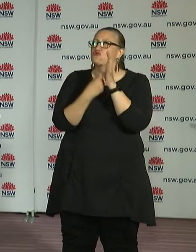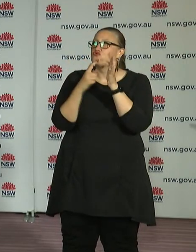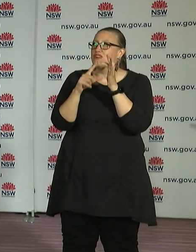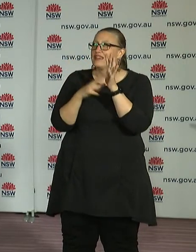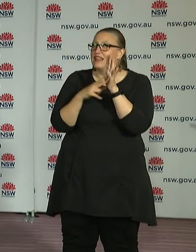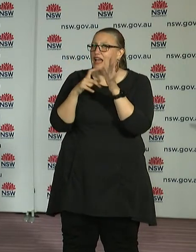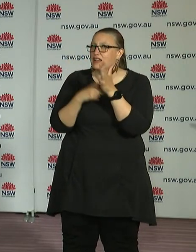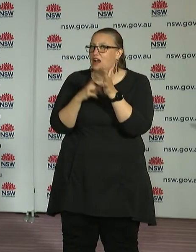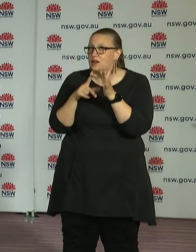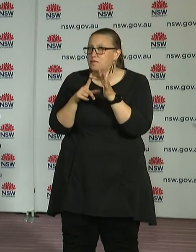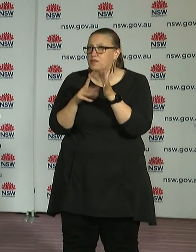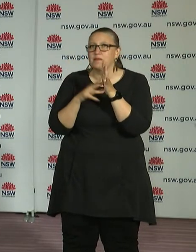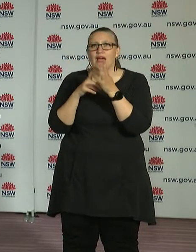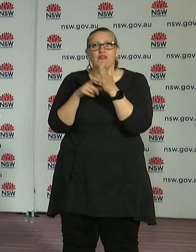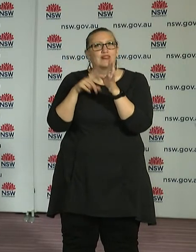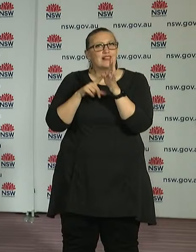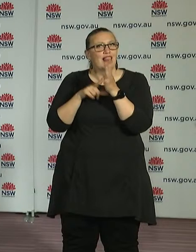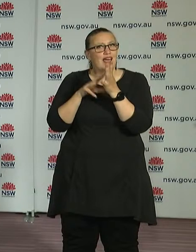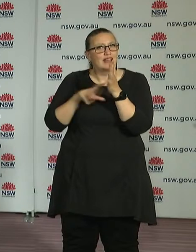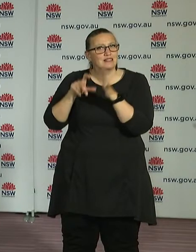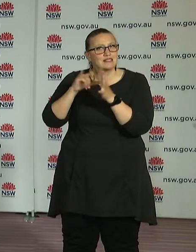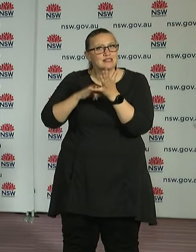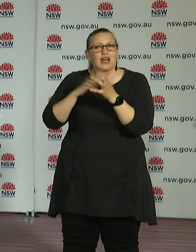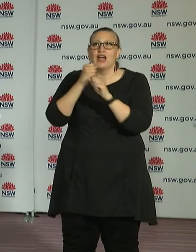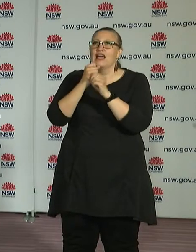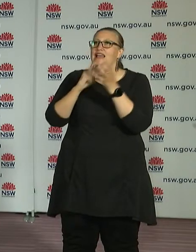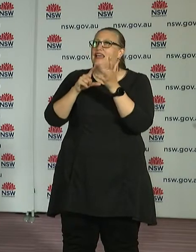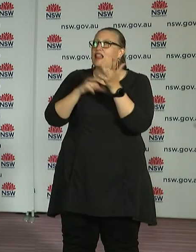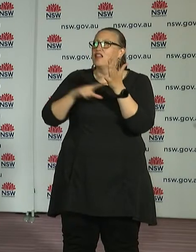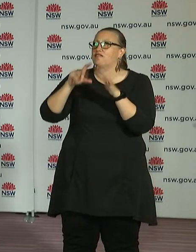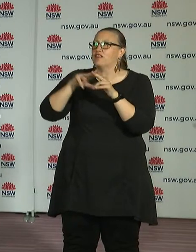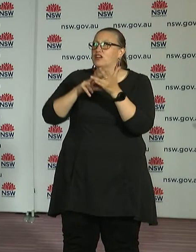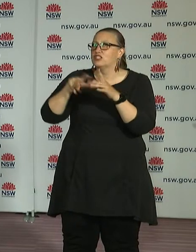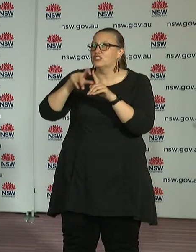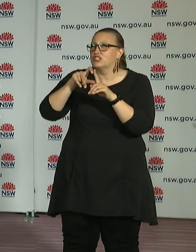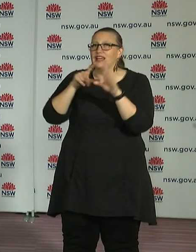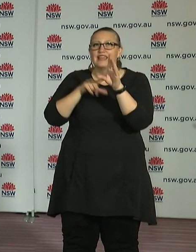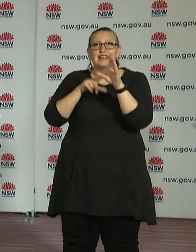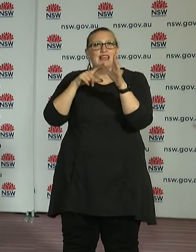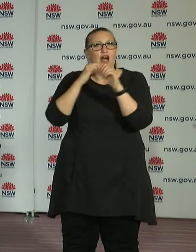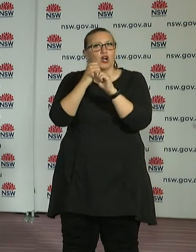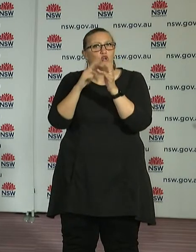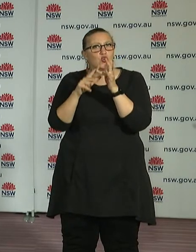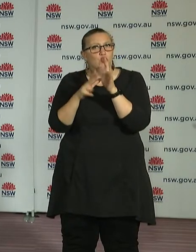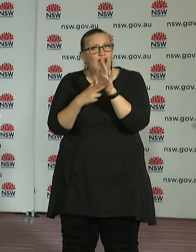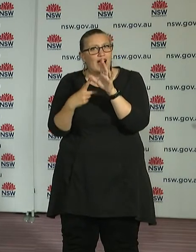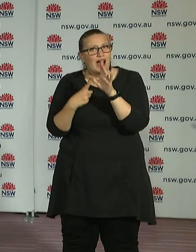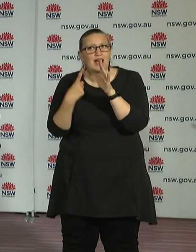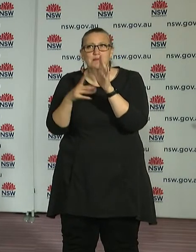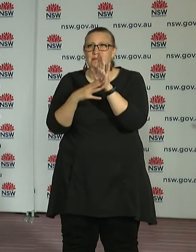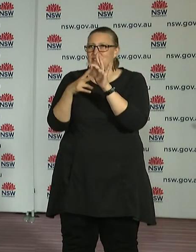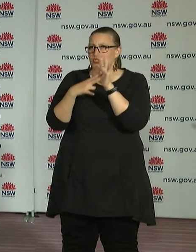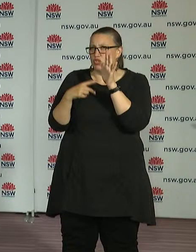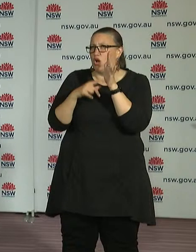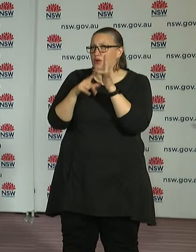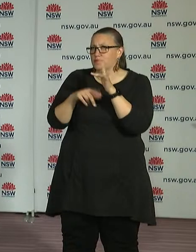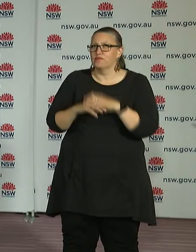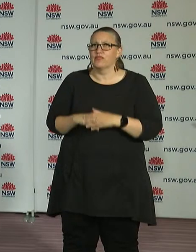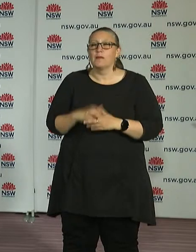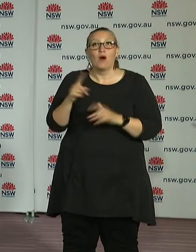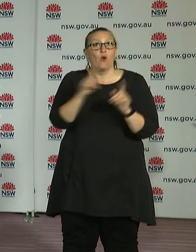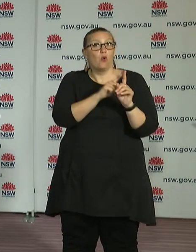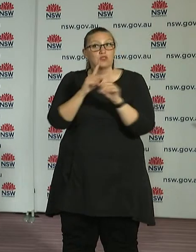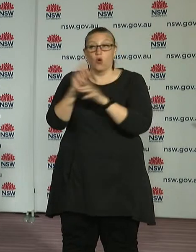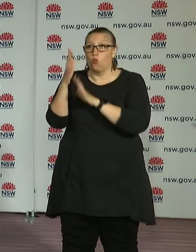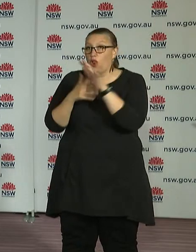Guildford, Yagoona, Blacktown, Minto. But we see the increase in cases in the Illawarra and Shoalhaven, particularly about that Wollongong and